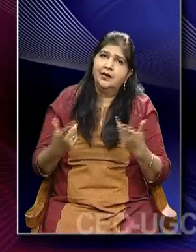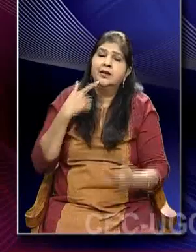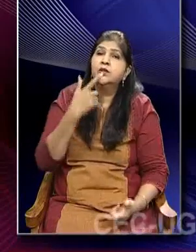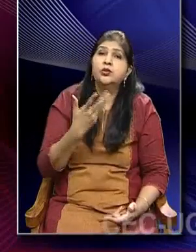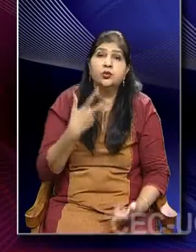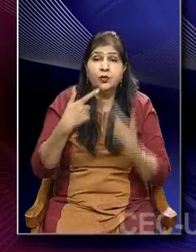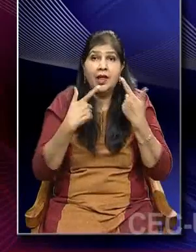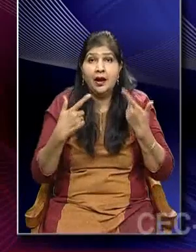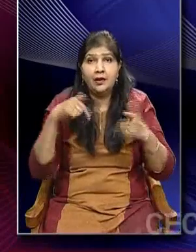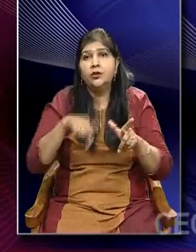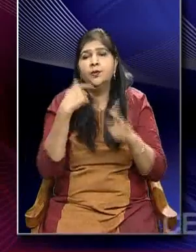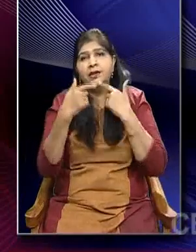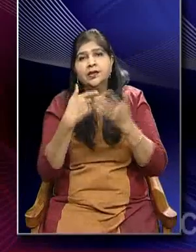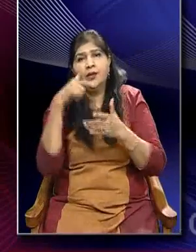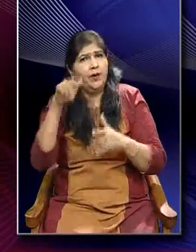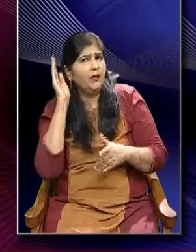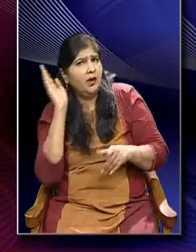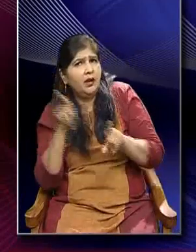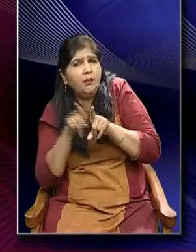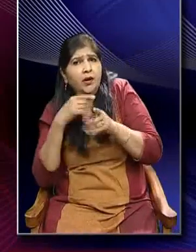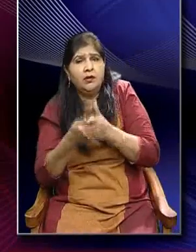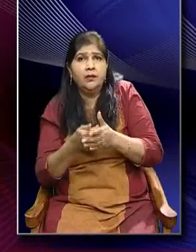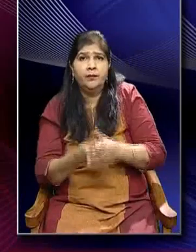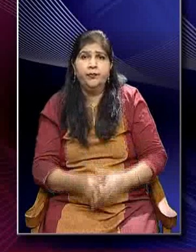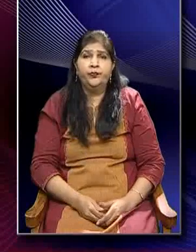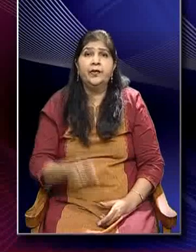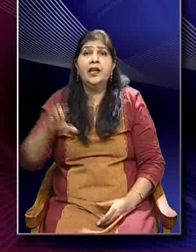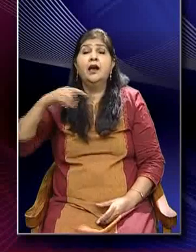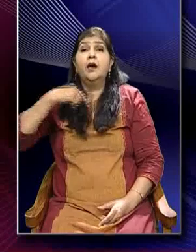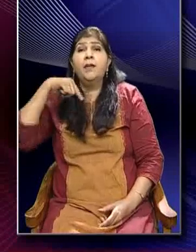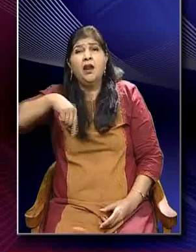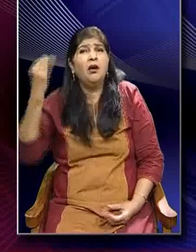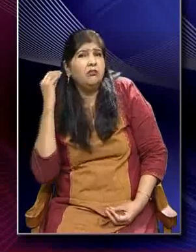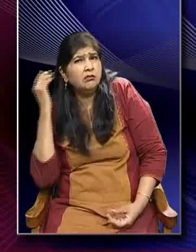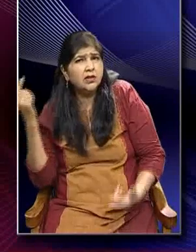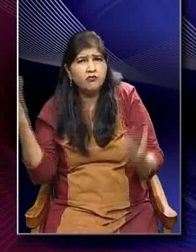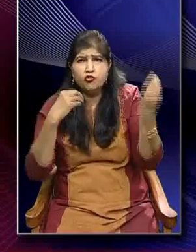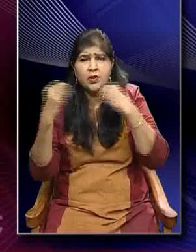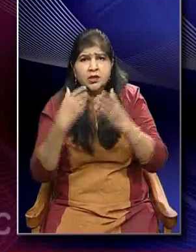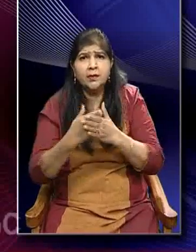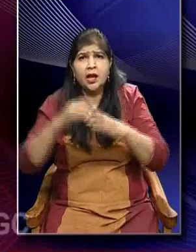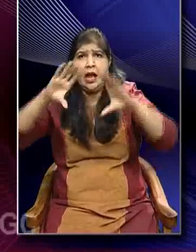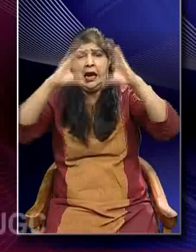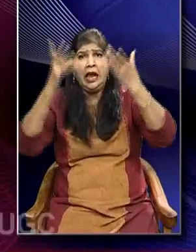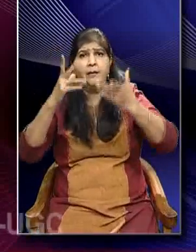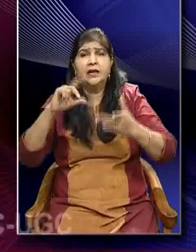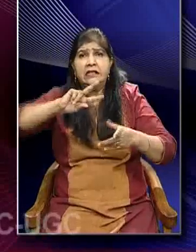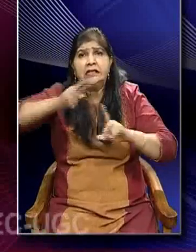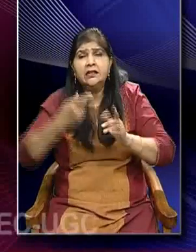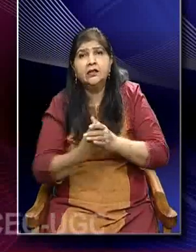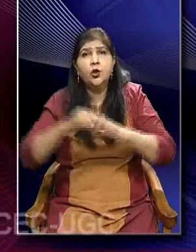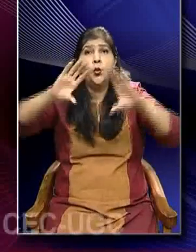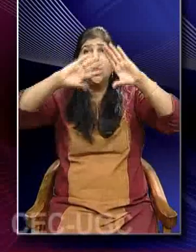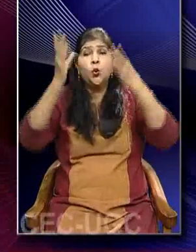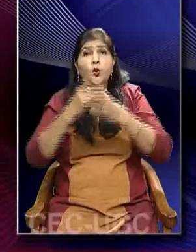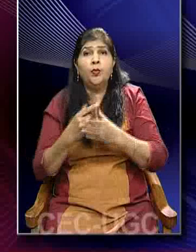environment. When we hear about climate change, global warming,